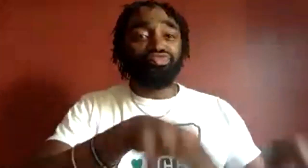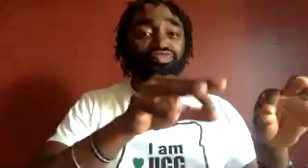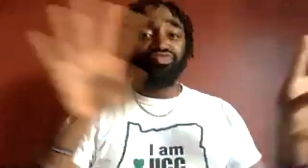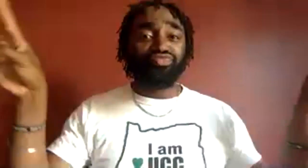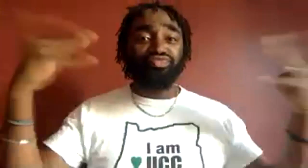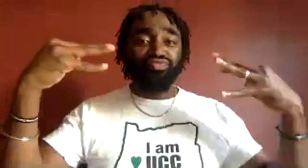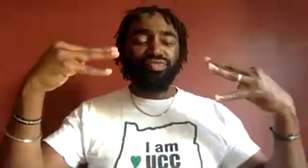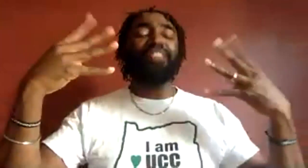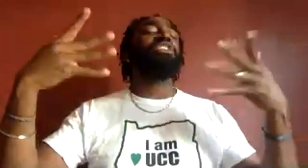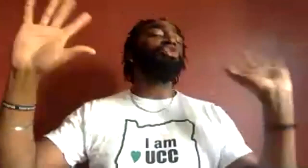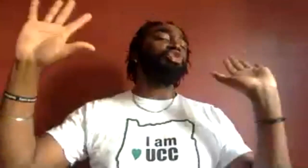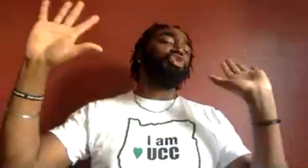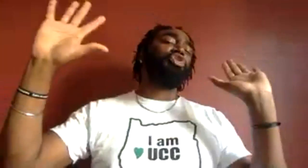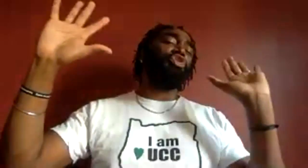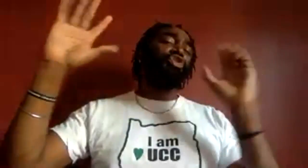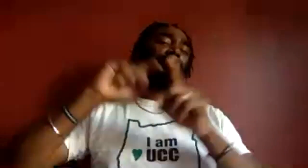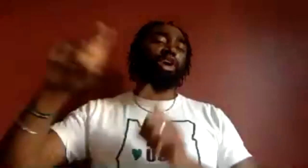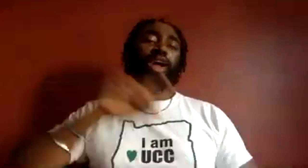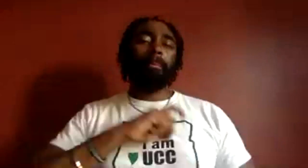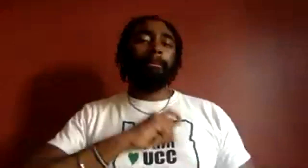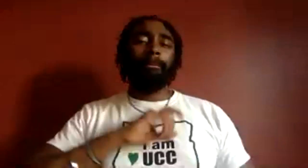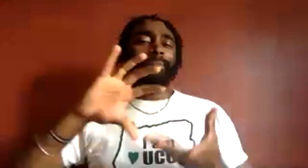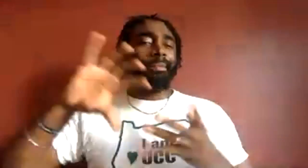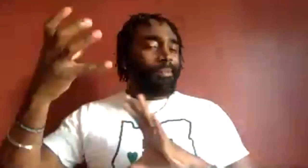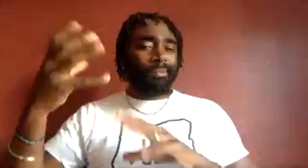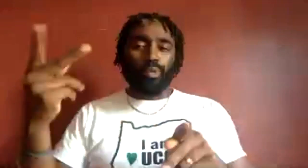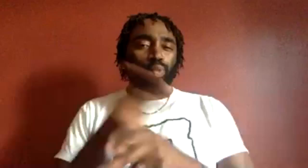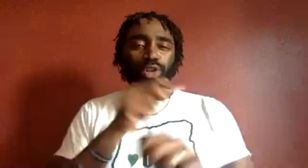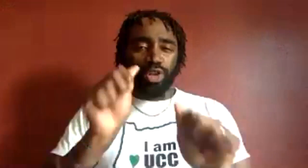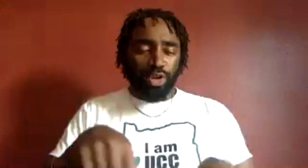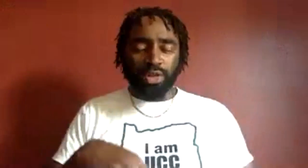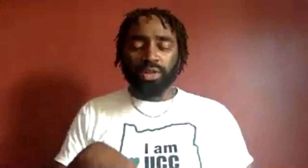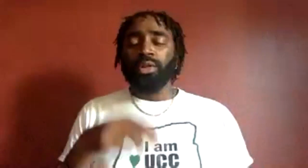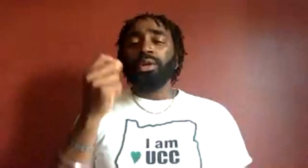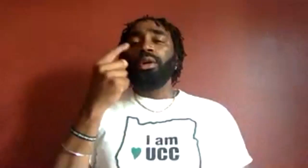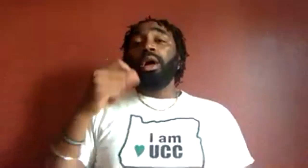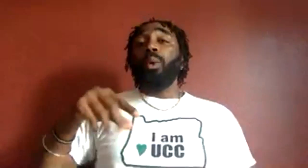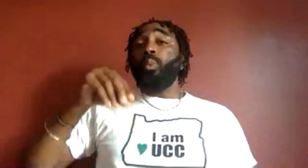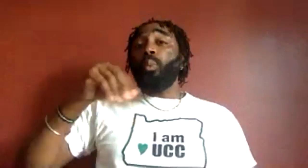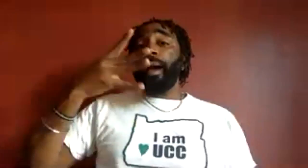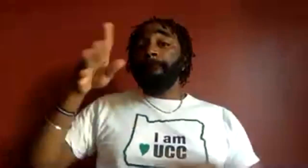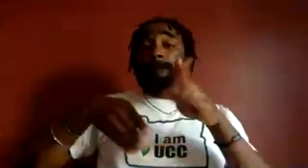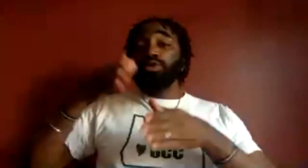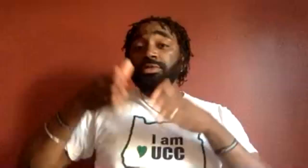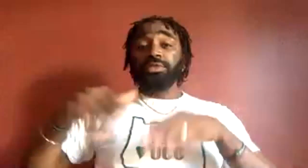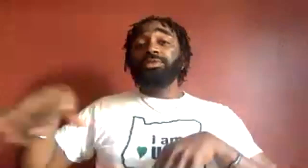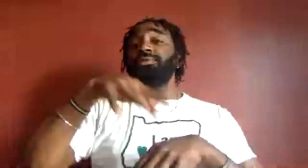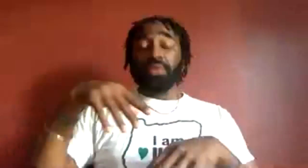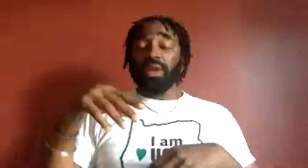was to walk the streets, I would have a lot of attention. People would call the police on me, and there would be issues with that. Typically,